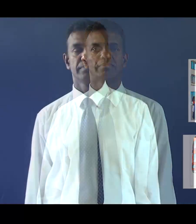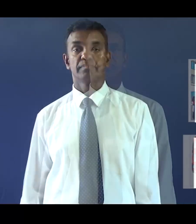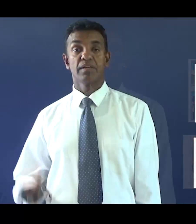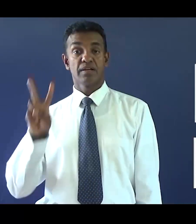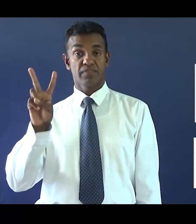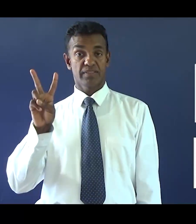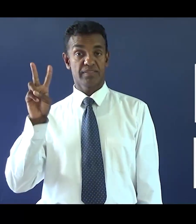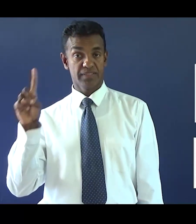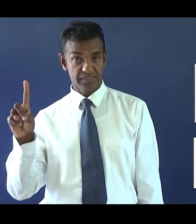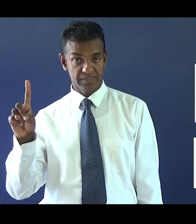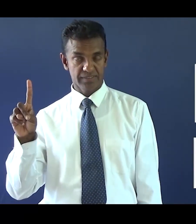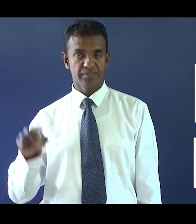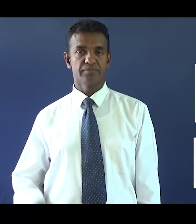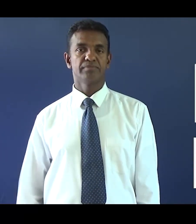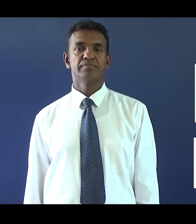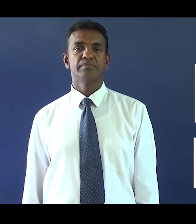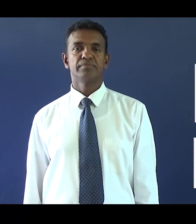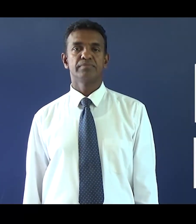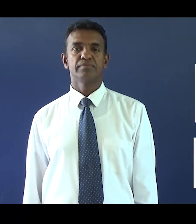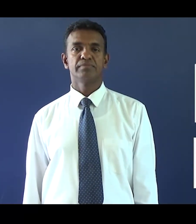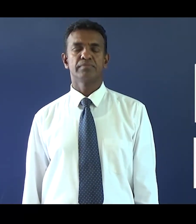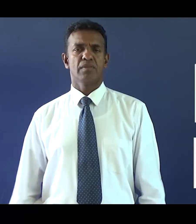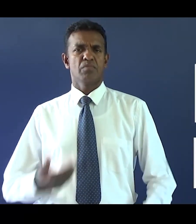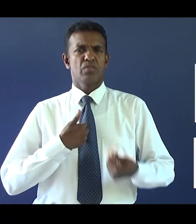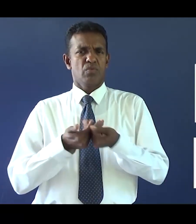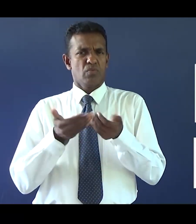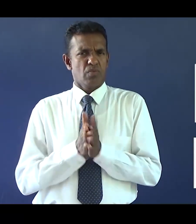Saying what you want and access to information.